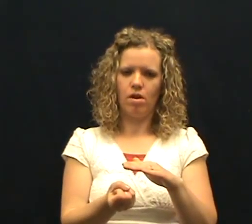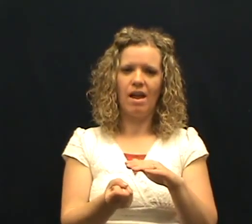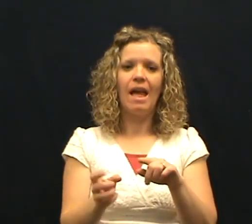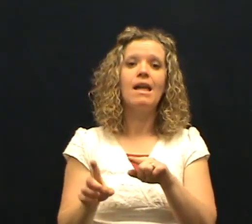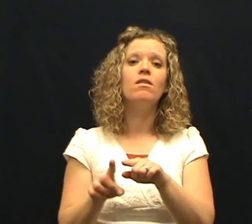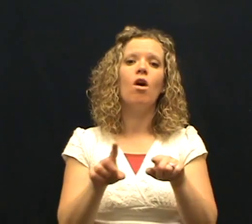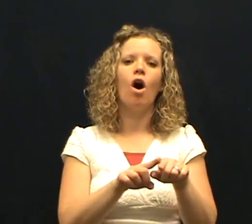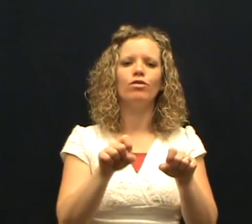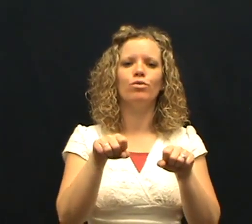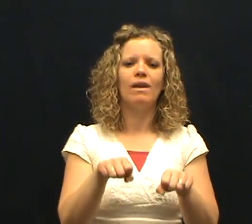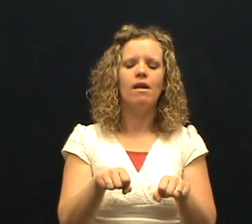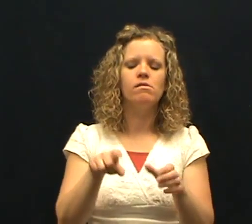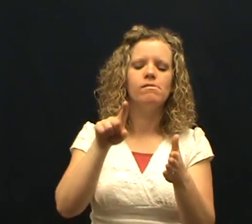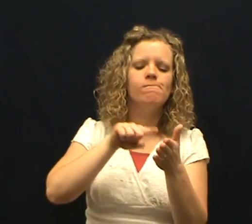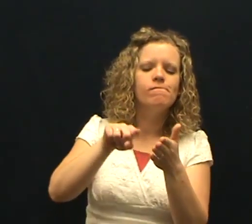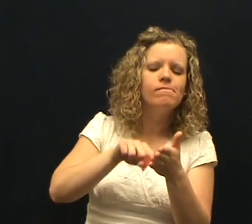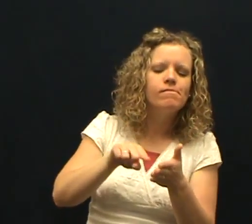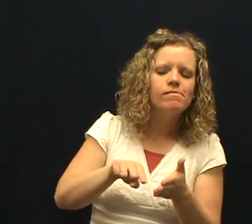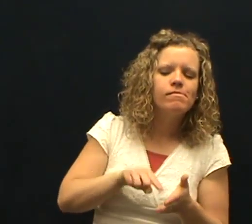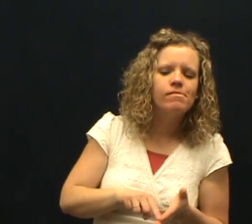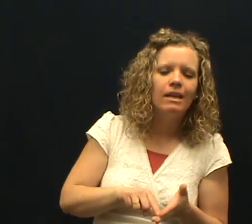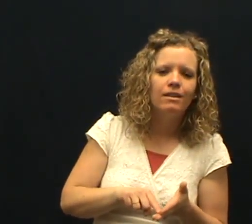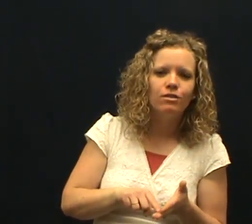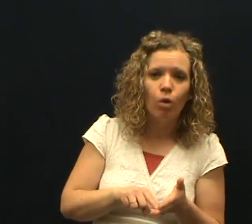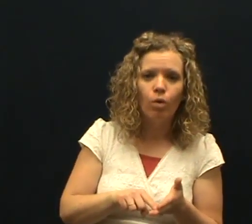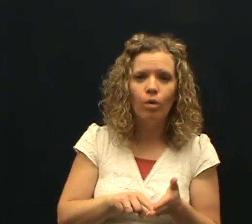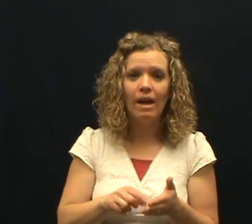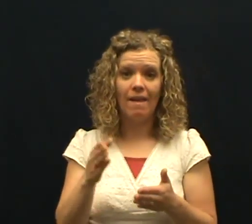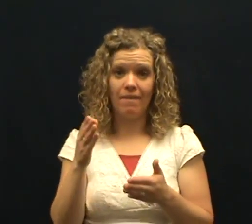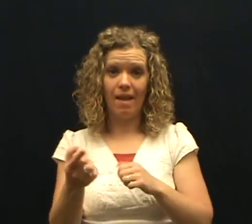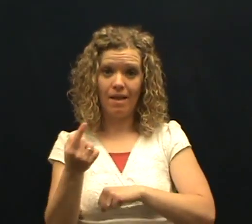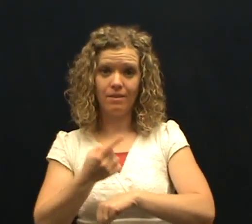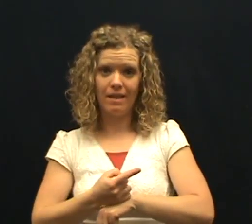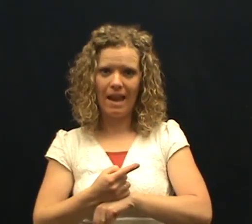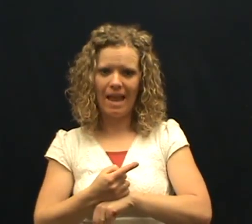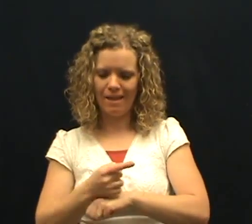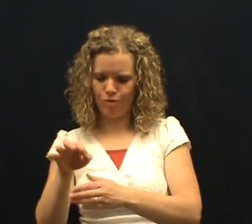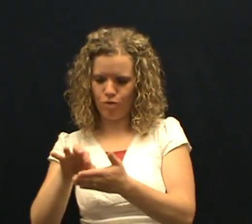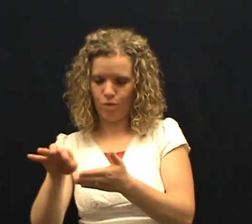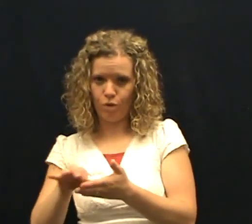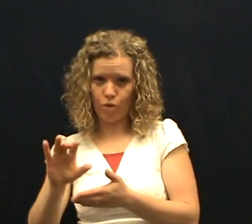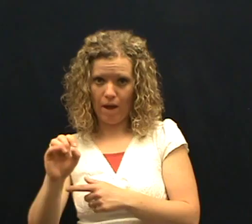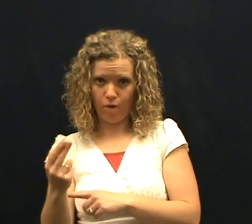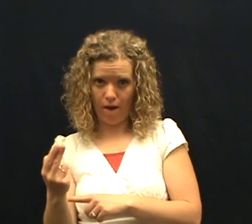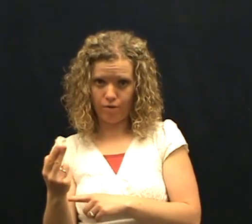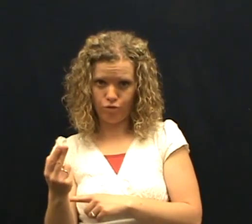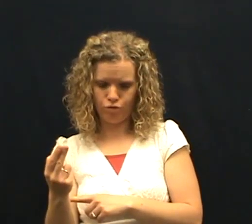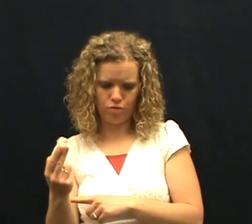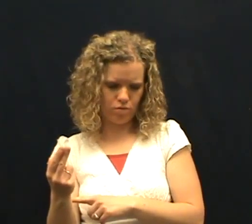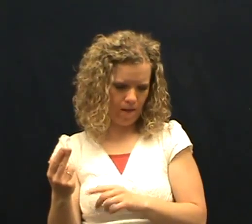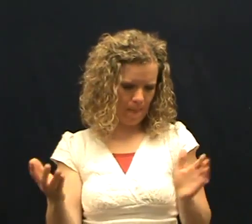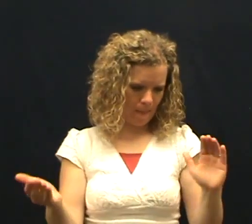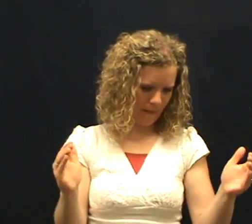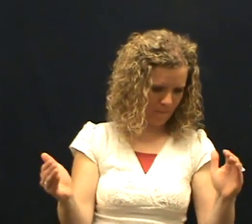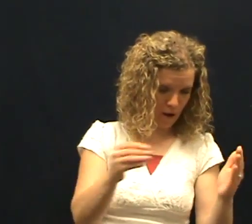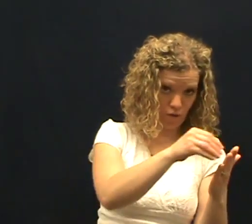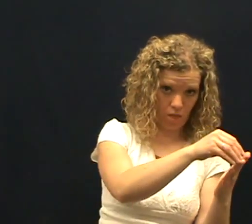independent verification. When cash is counted in the cash drawer and put in this cash count sheet, it is also counted by